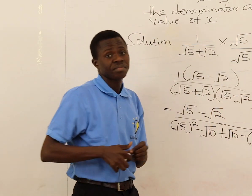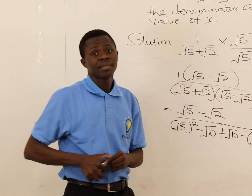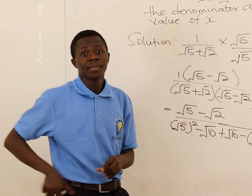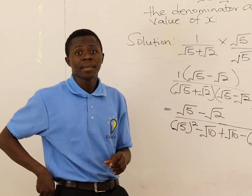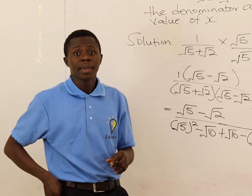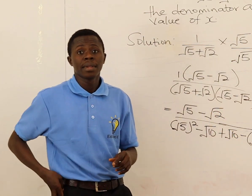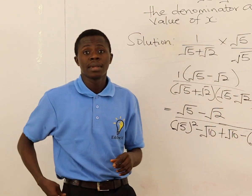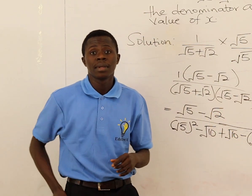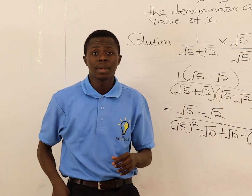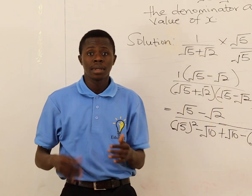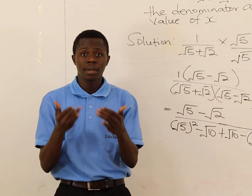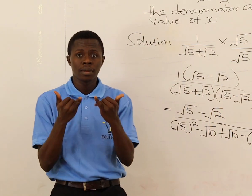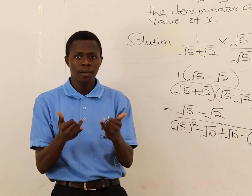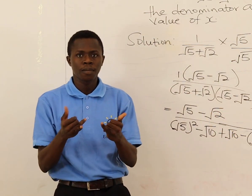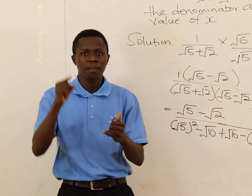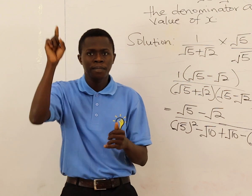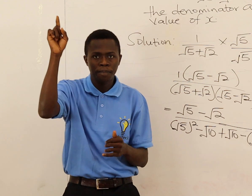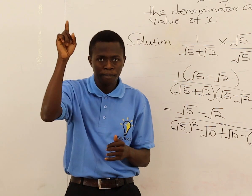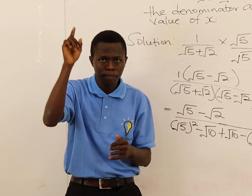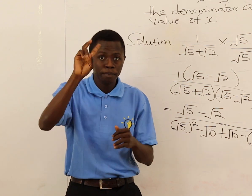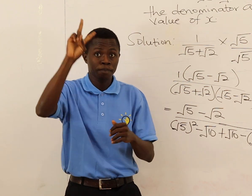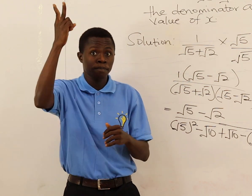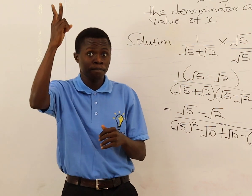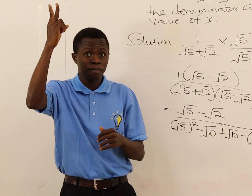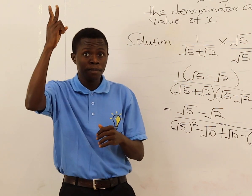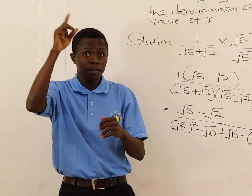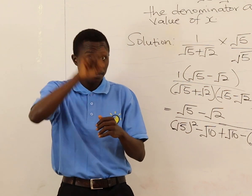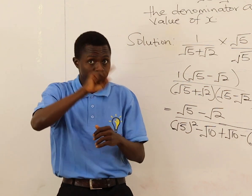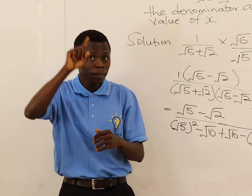Now we know that the powers will cancel the square root signs. So let's do that.